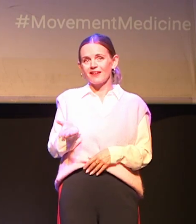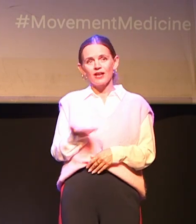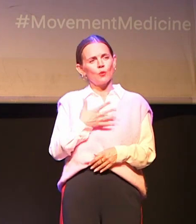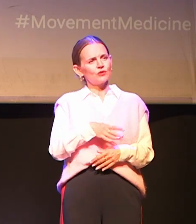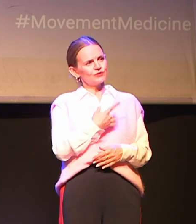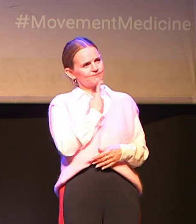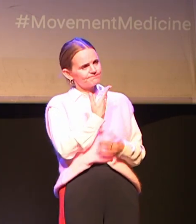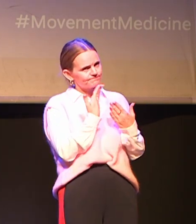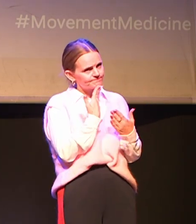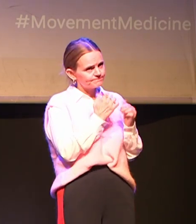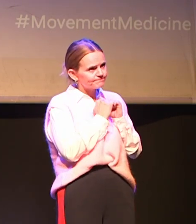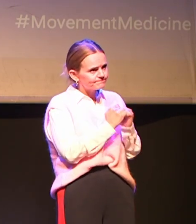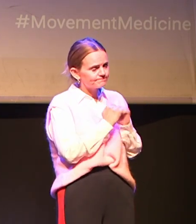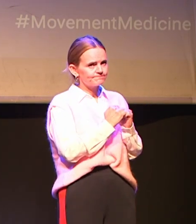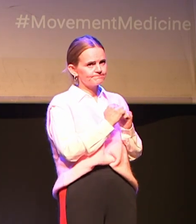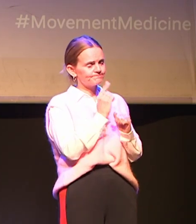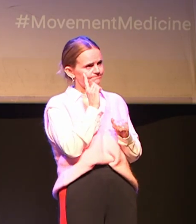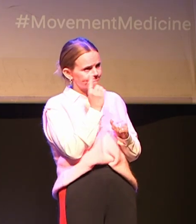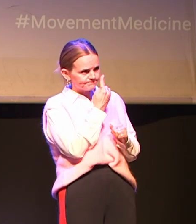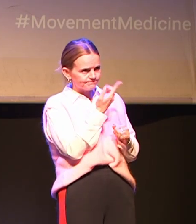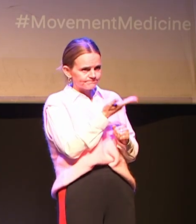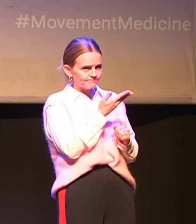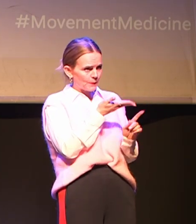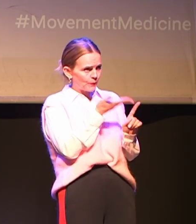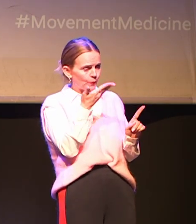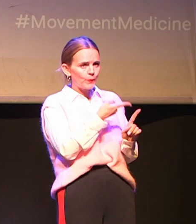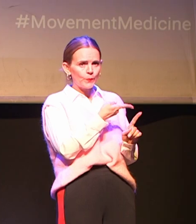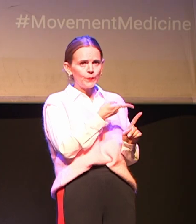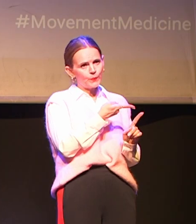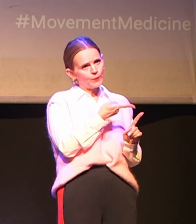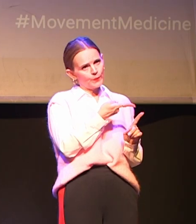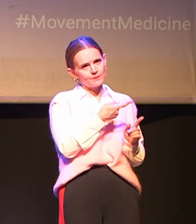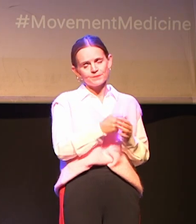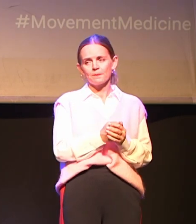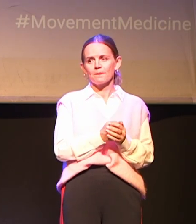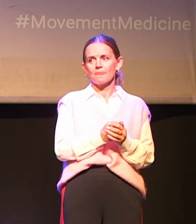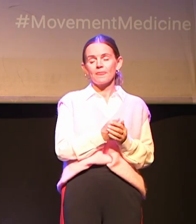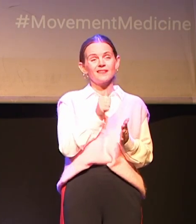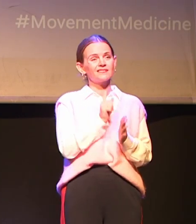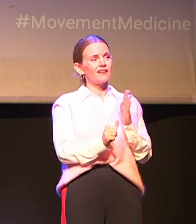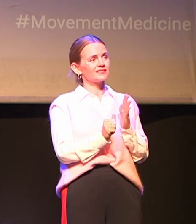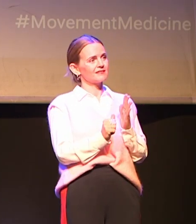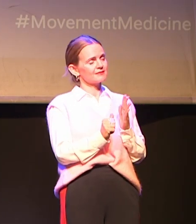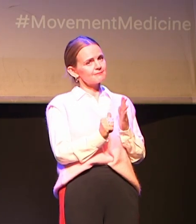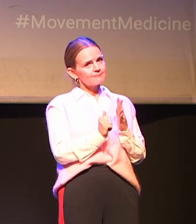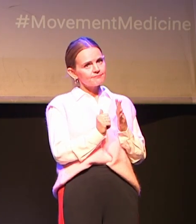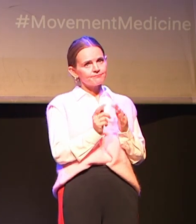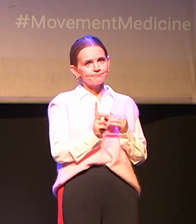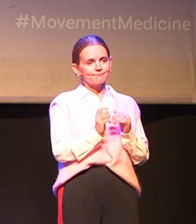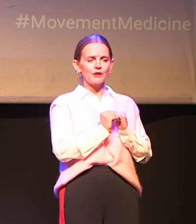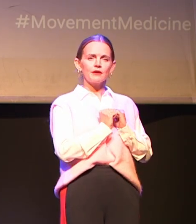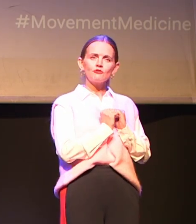acknowledge you and witness you and see you in the very same way. So yeah, starting with gratitude and acknowledgement.